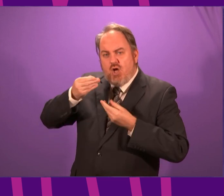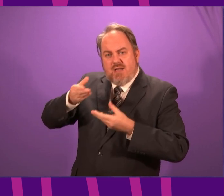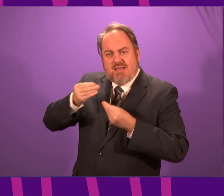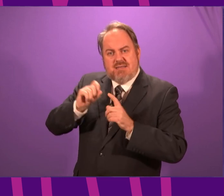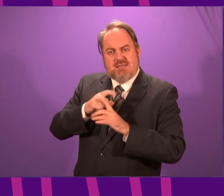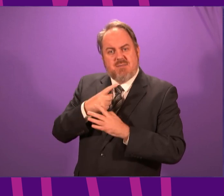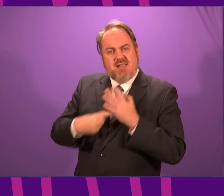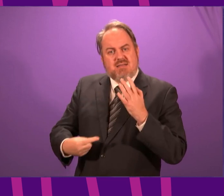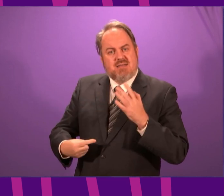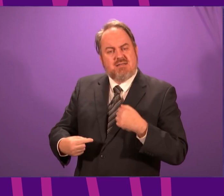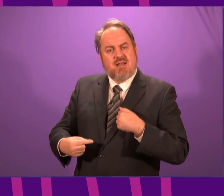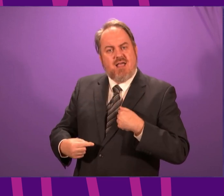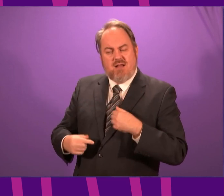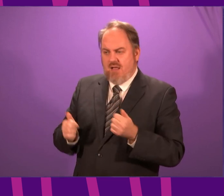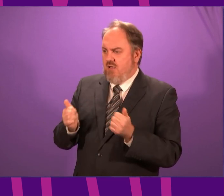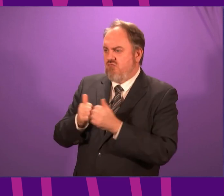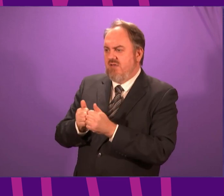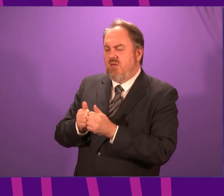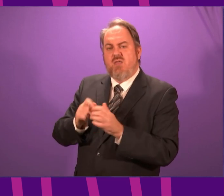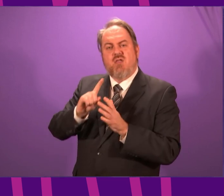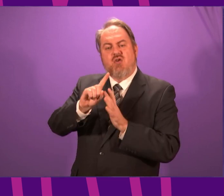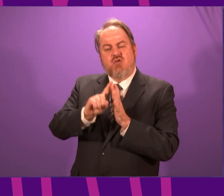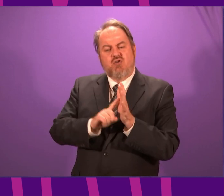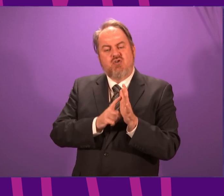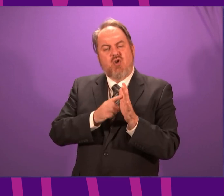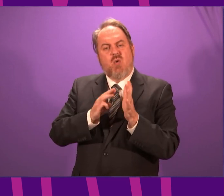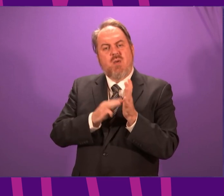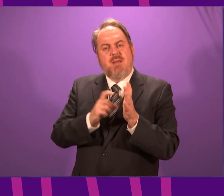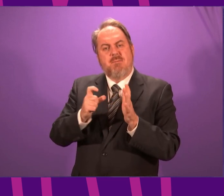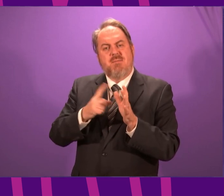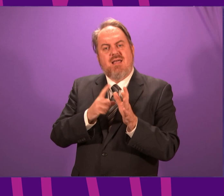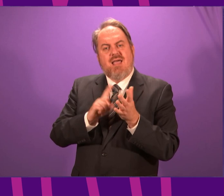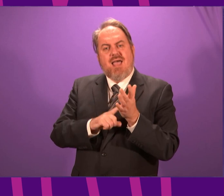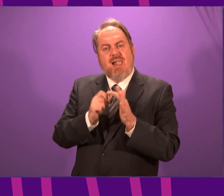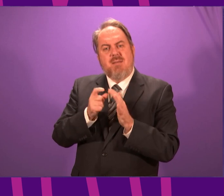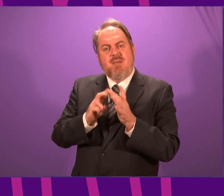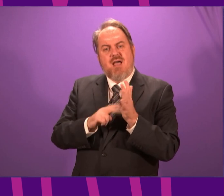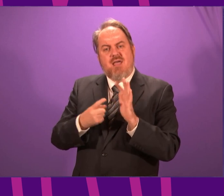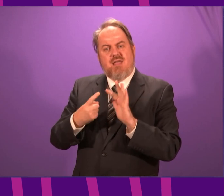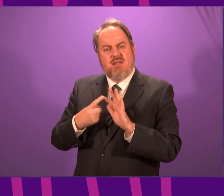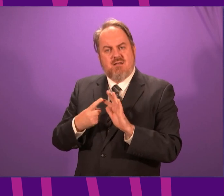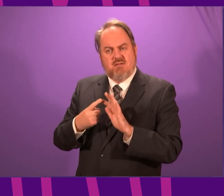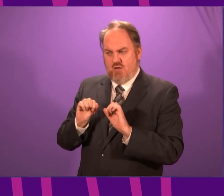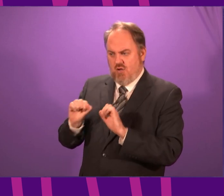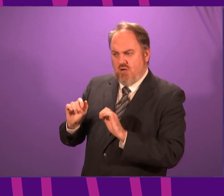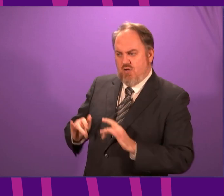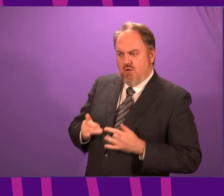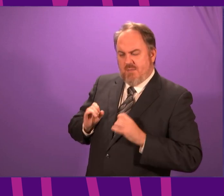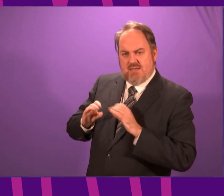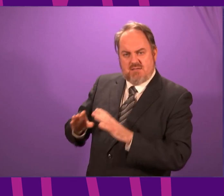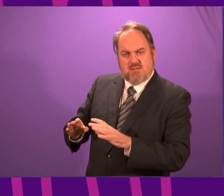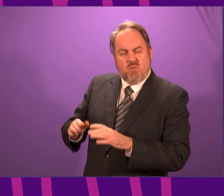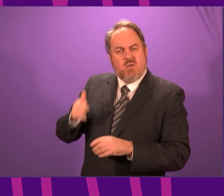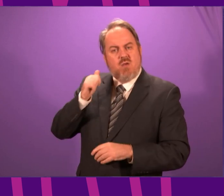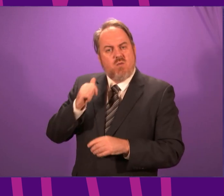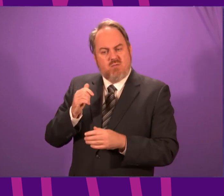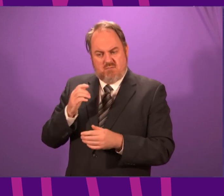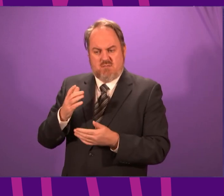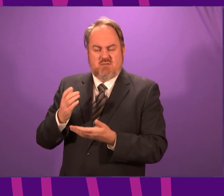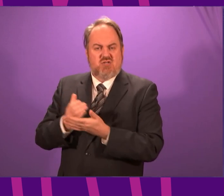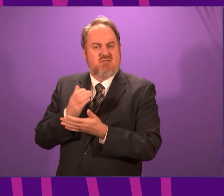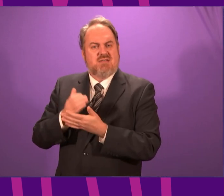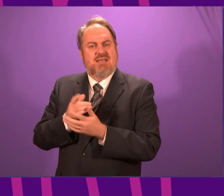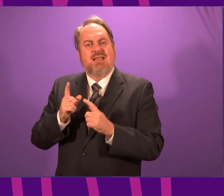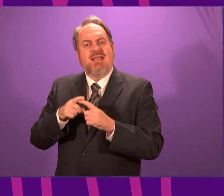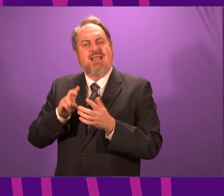associate myself with the remarks by Joan McAlpine. There are key points that have been made to me by members of Enable. Firstly, that there needs to be